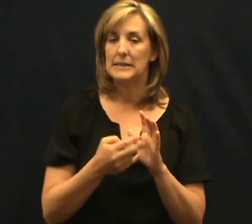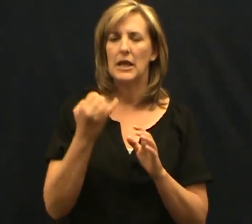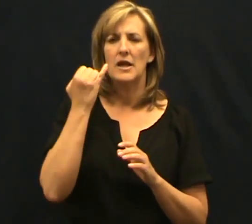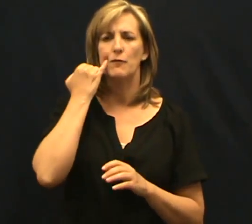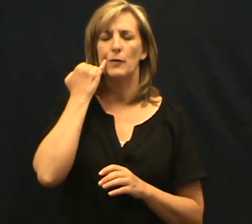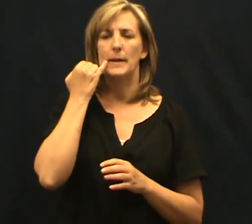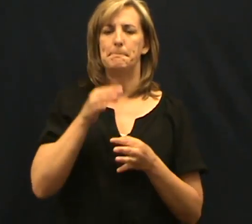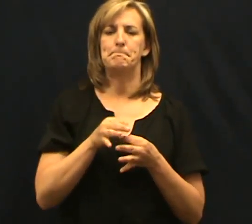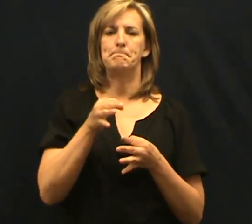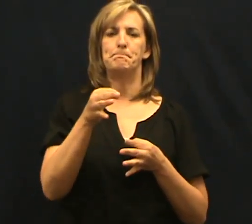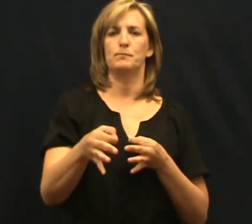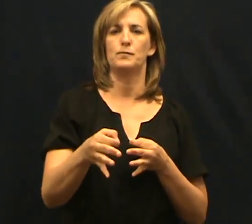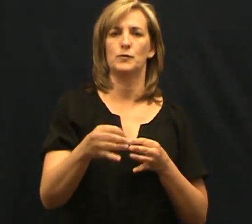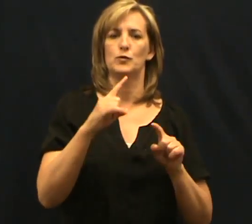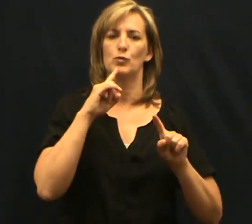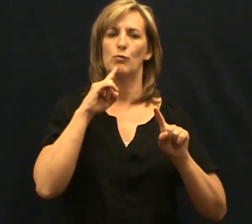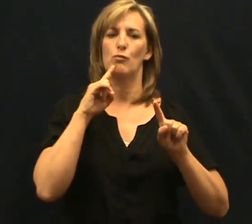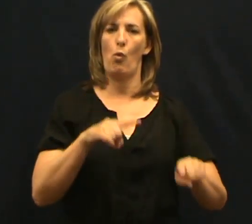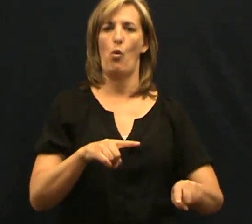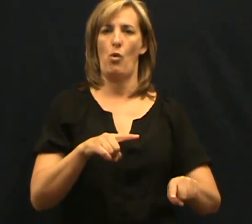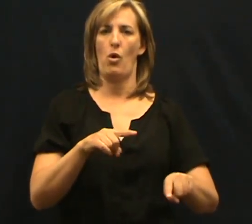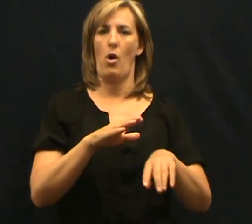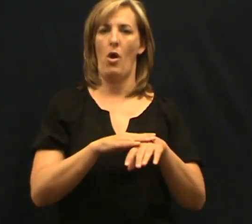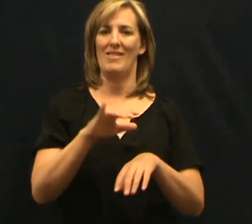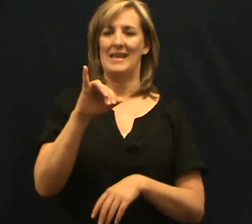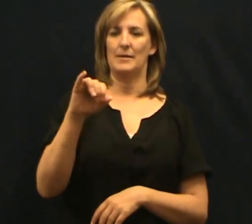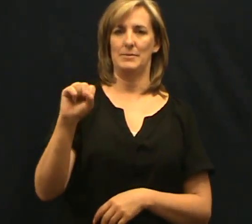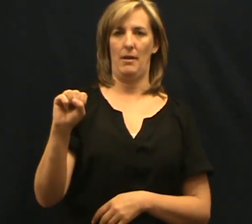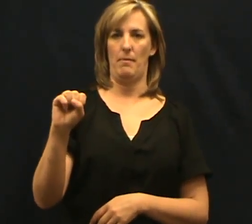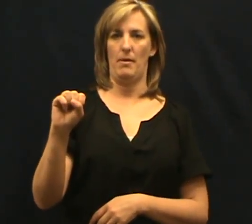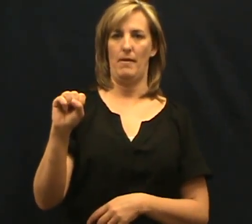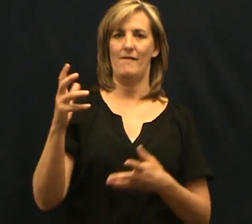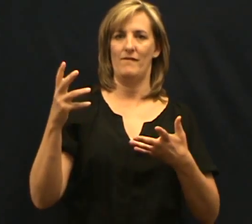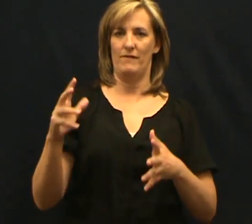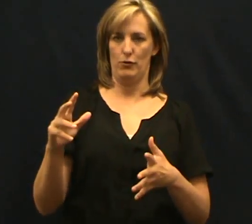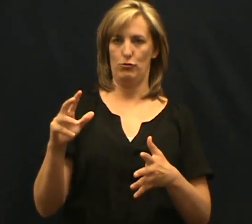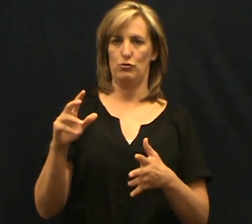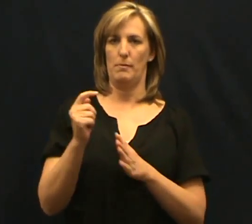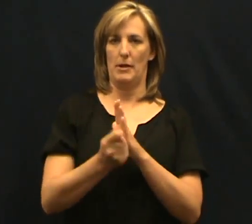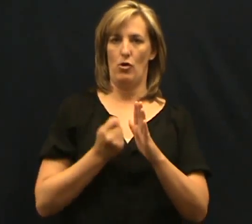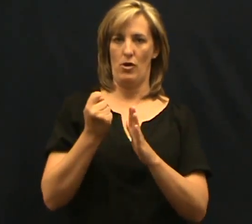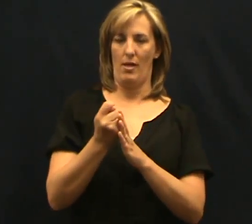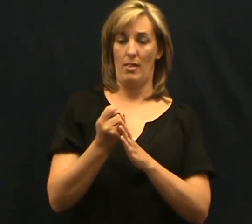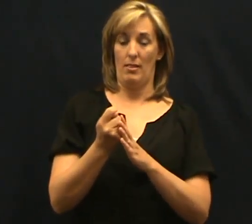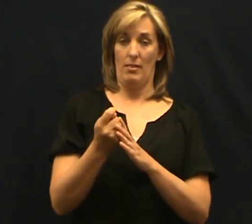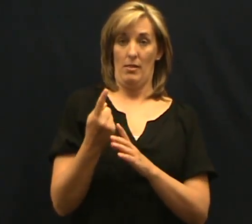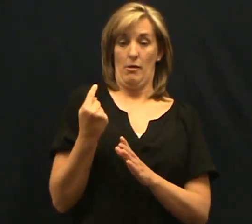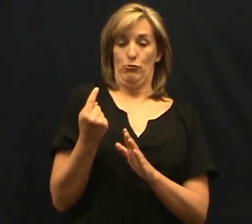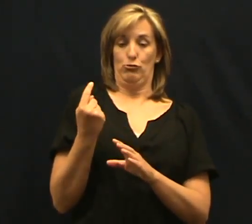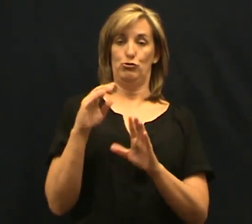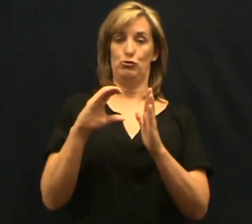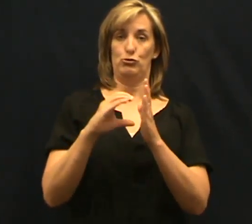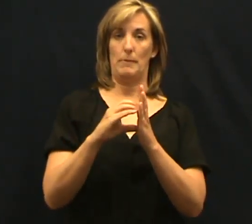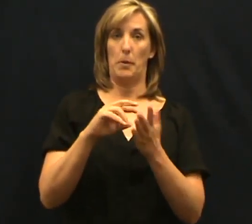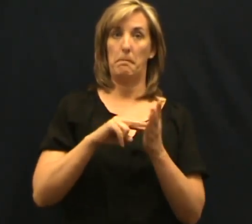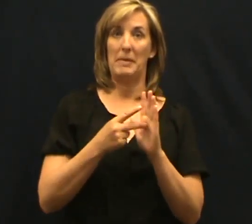income statement until a later period. Remember, in the last chapter we looked at if we paid rent in advance, for example, we